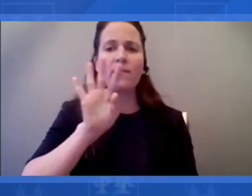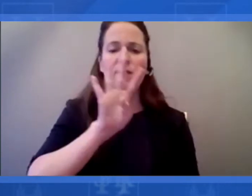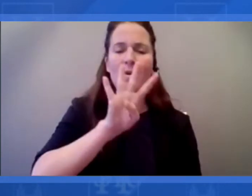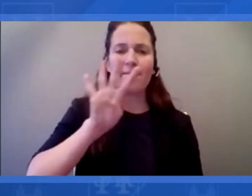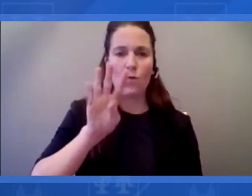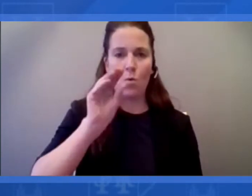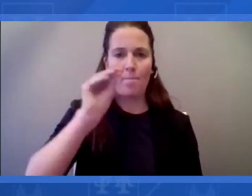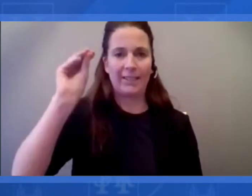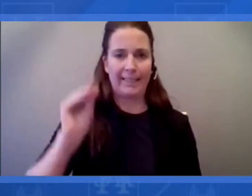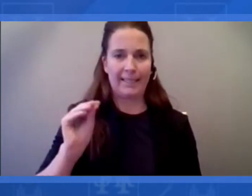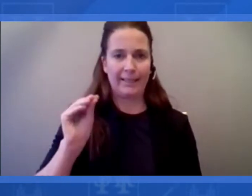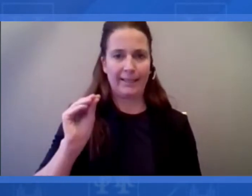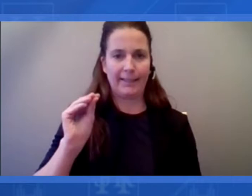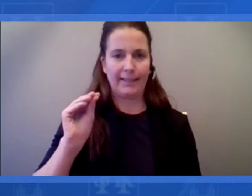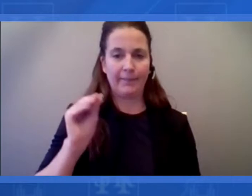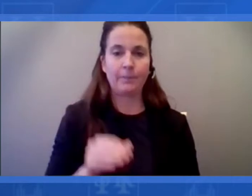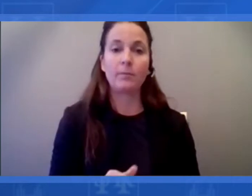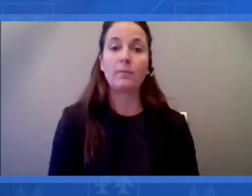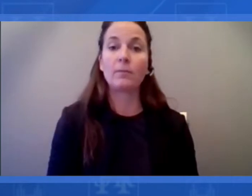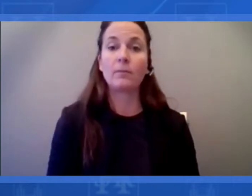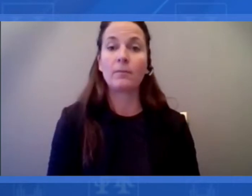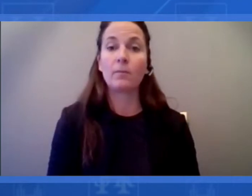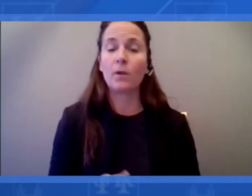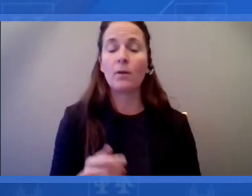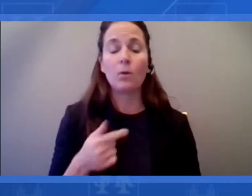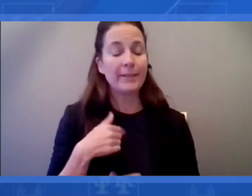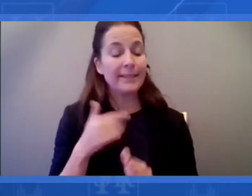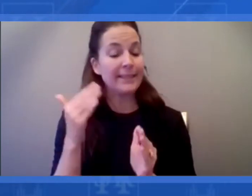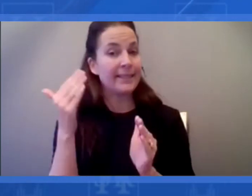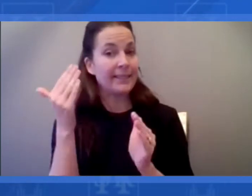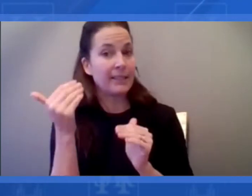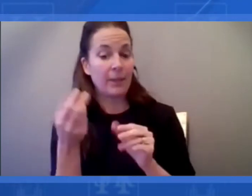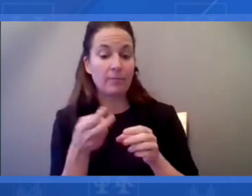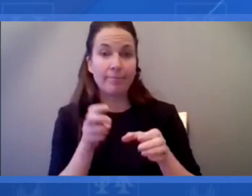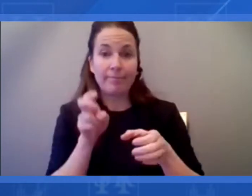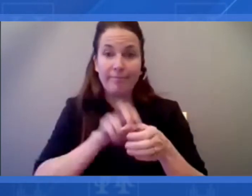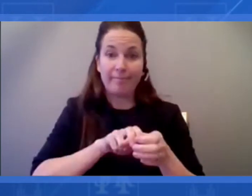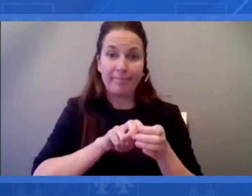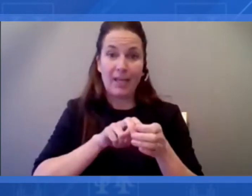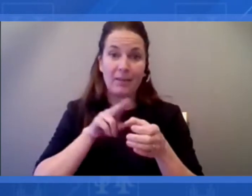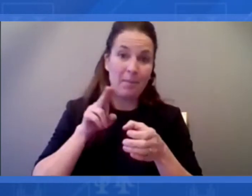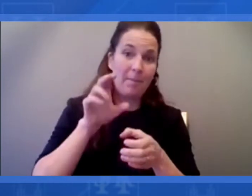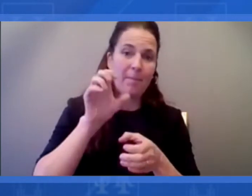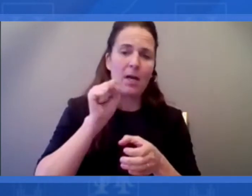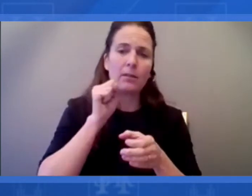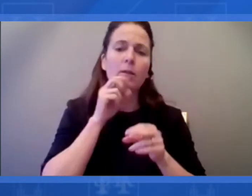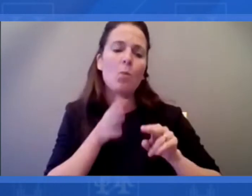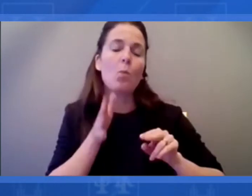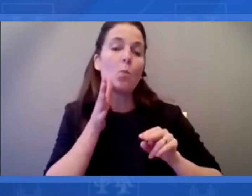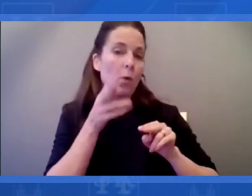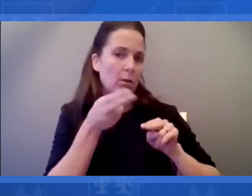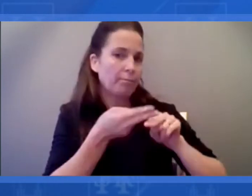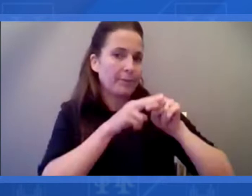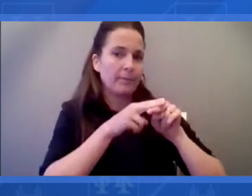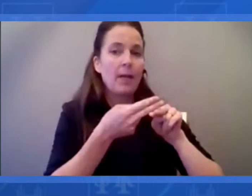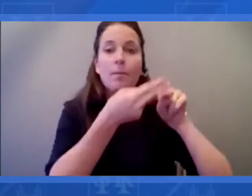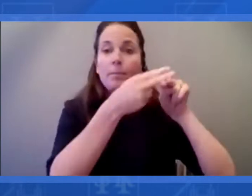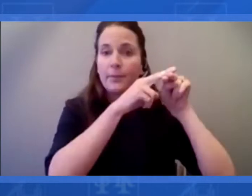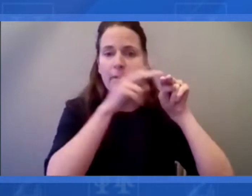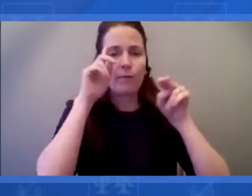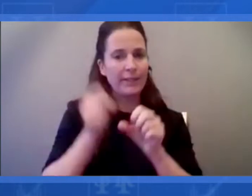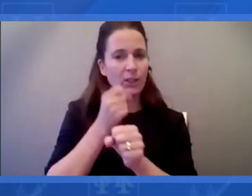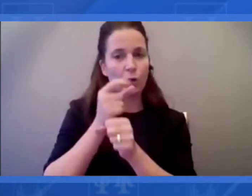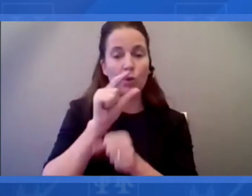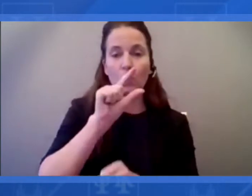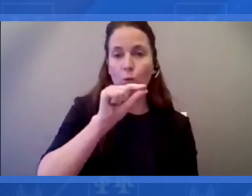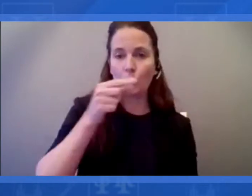44%. We expect ridership to gradually increase throughout 2022 for a